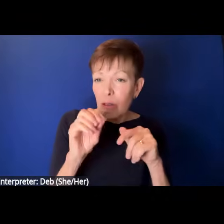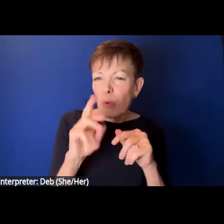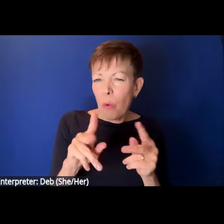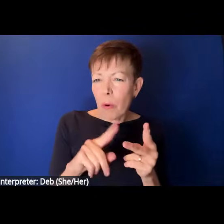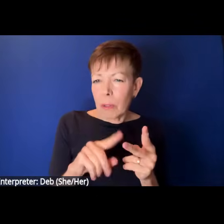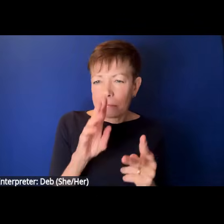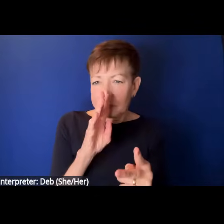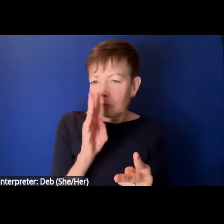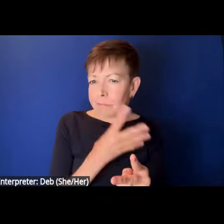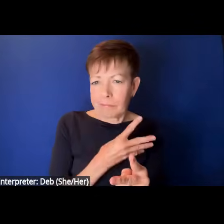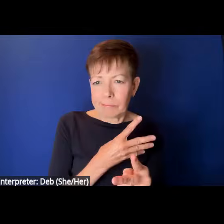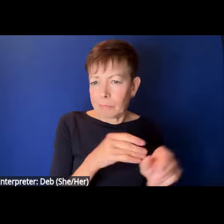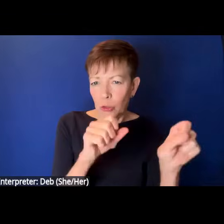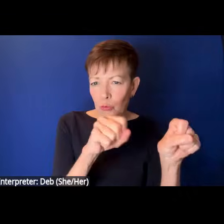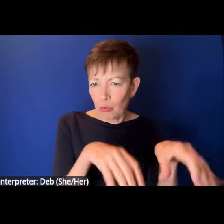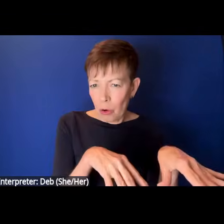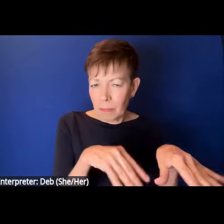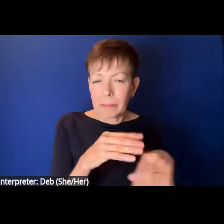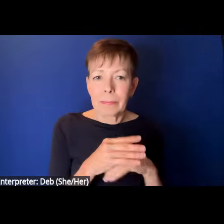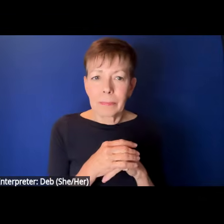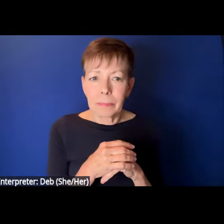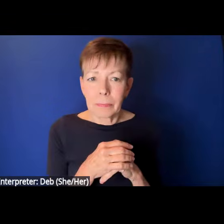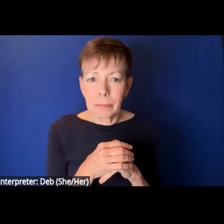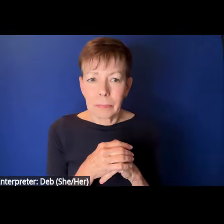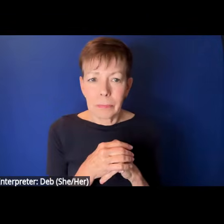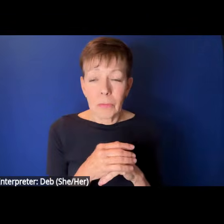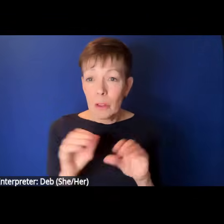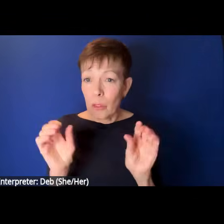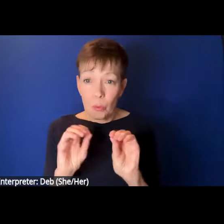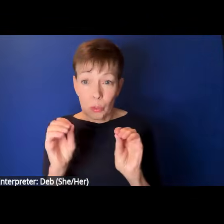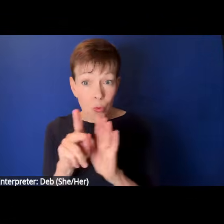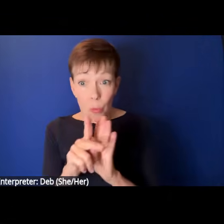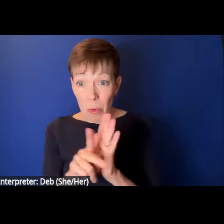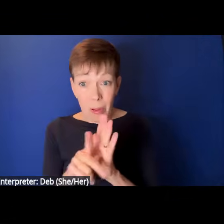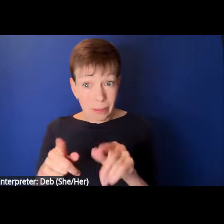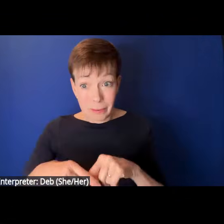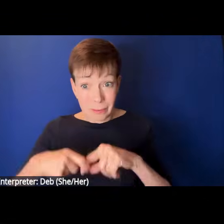abandoned, because there are no numbers suspended. Okay.